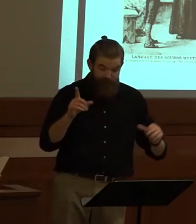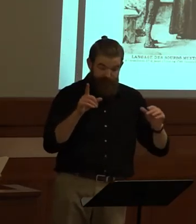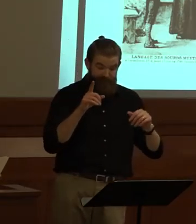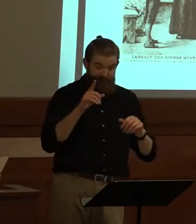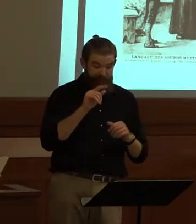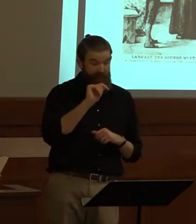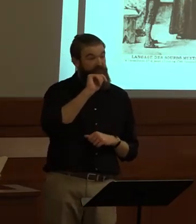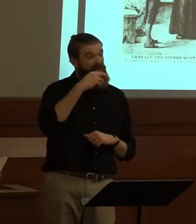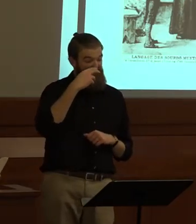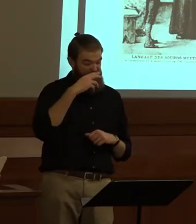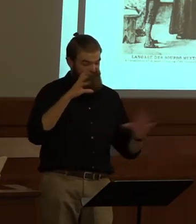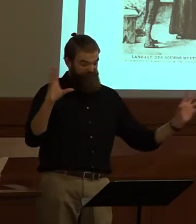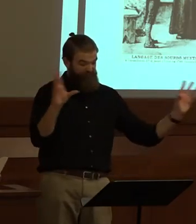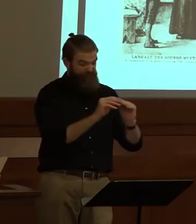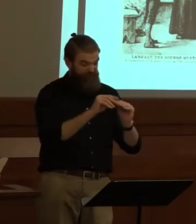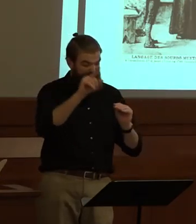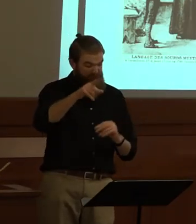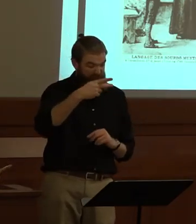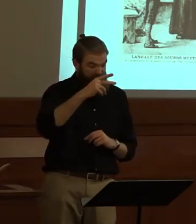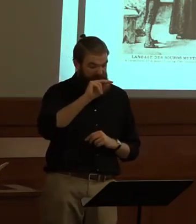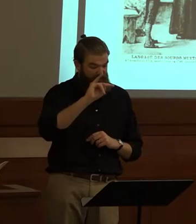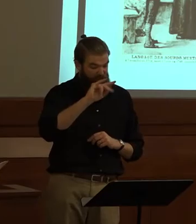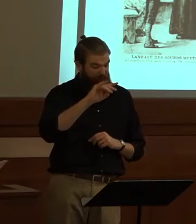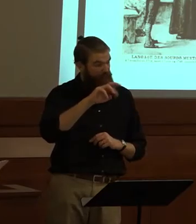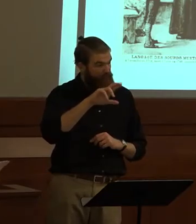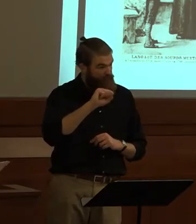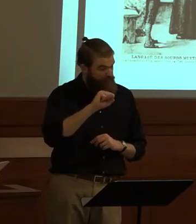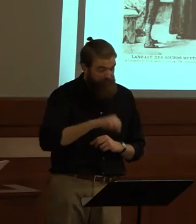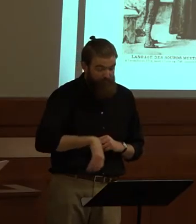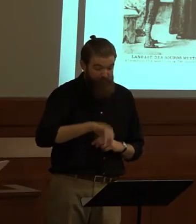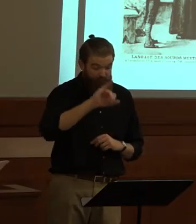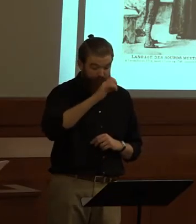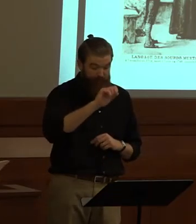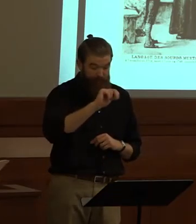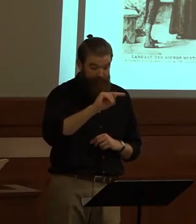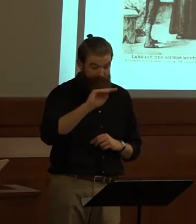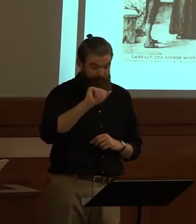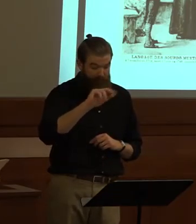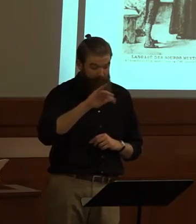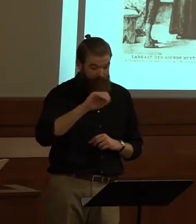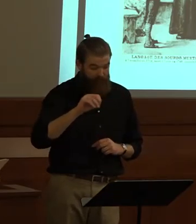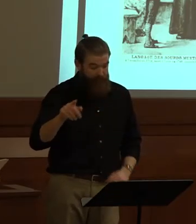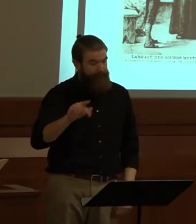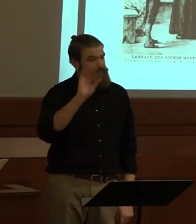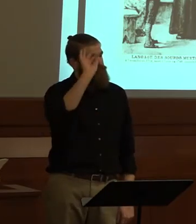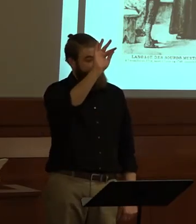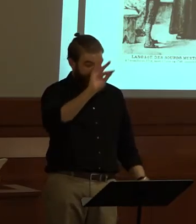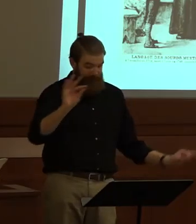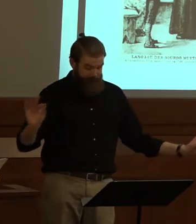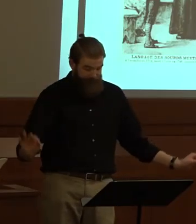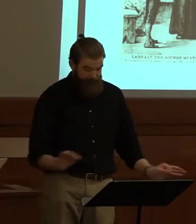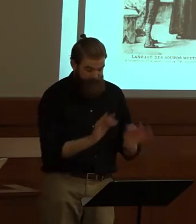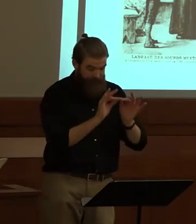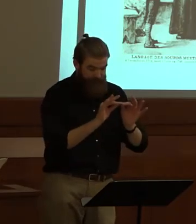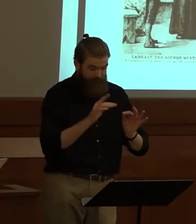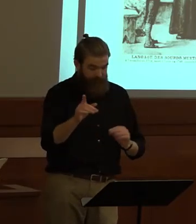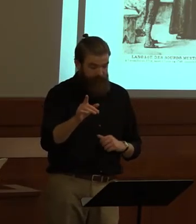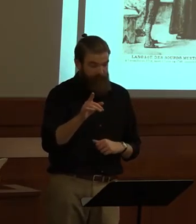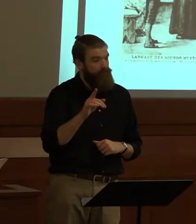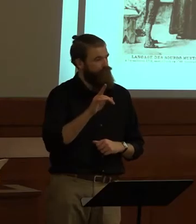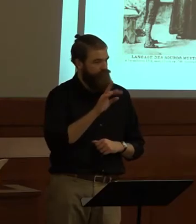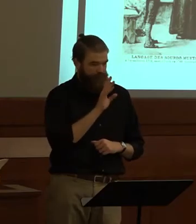his priestly life progressed. Here's a quote. At a reunion at Pointier,